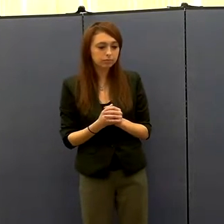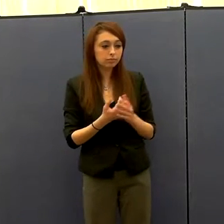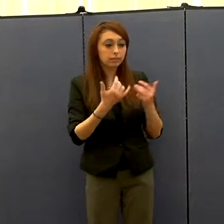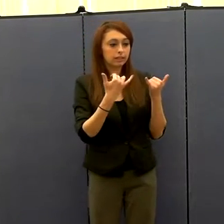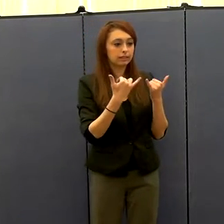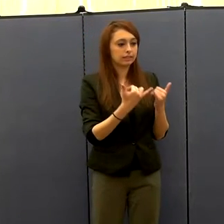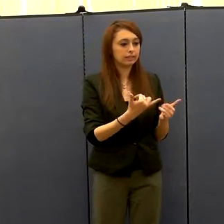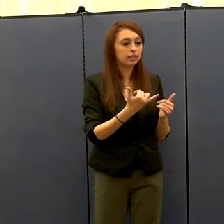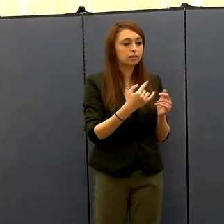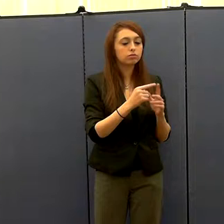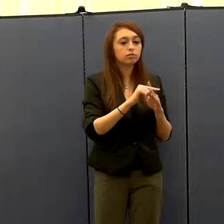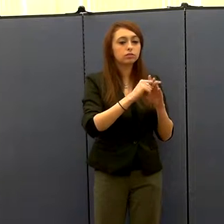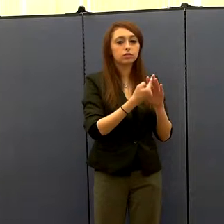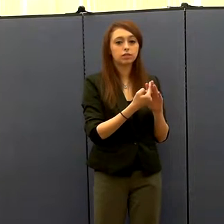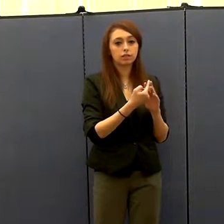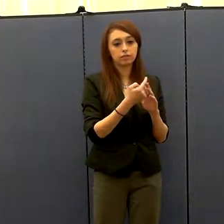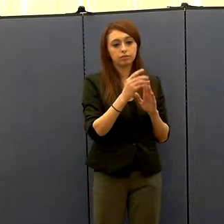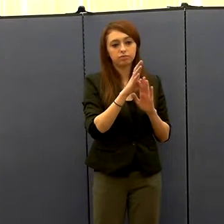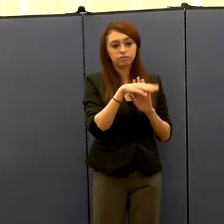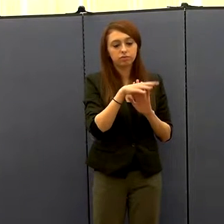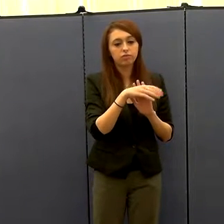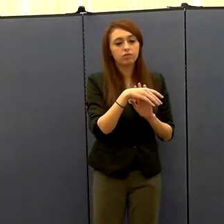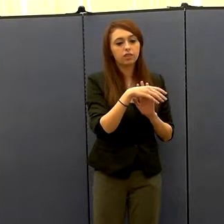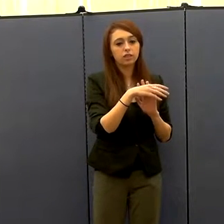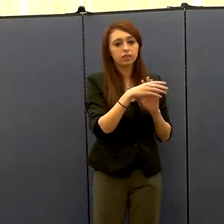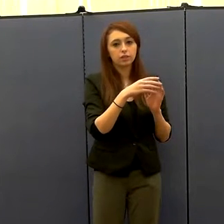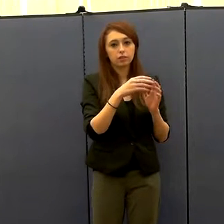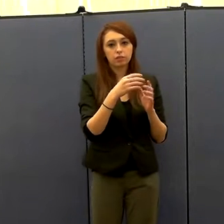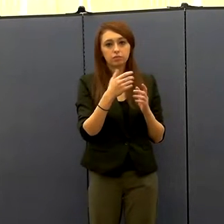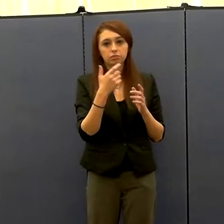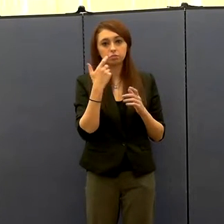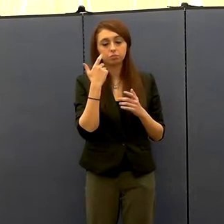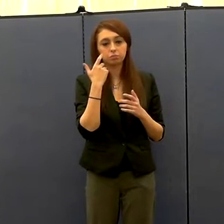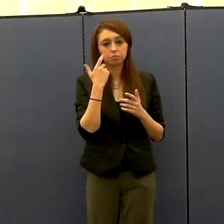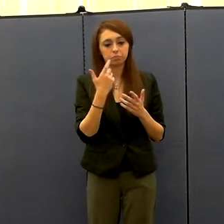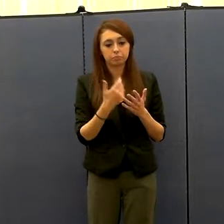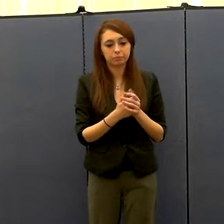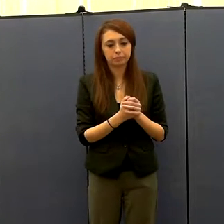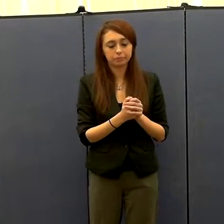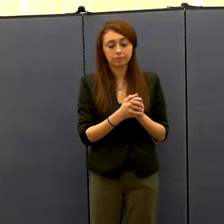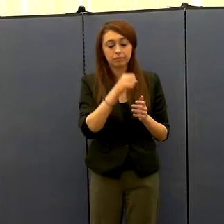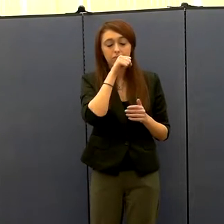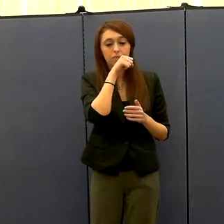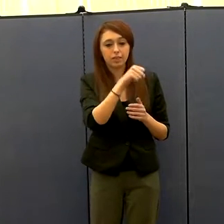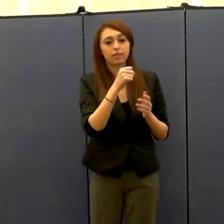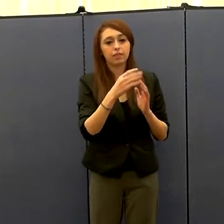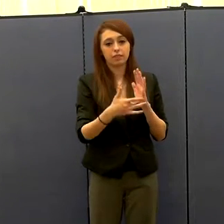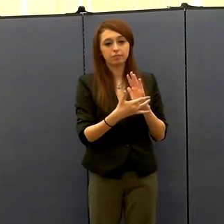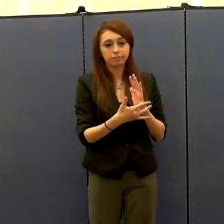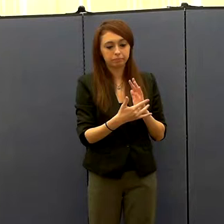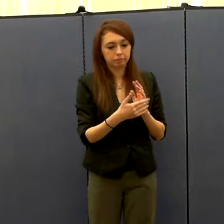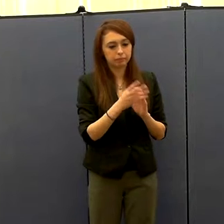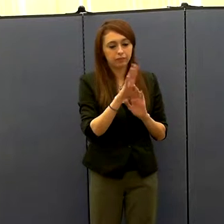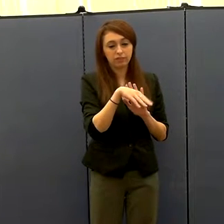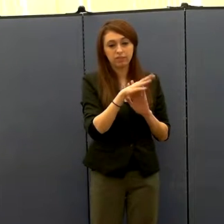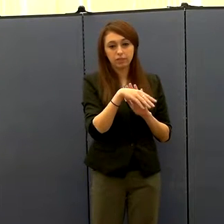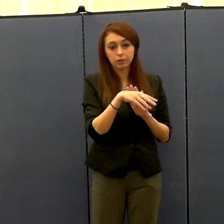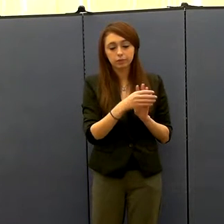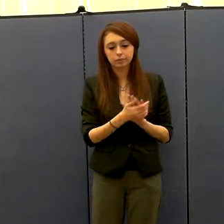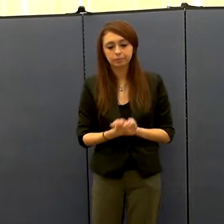do on video. It was great. I loved it. When I got to seminary, I applied for and